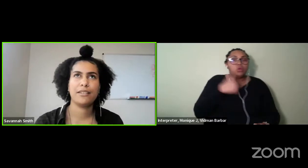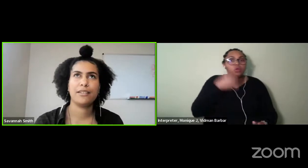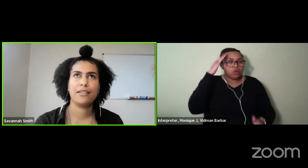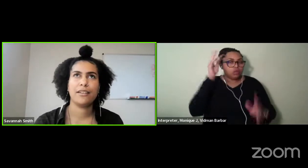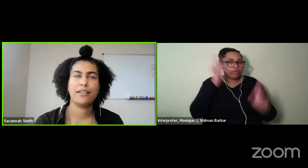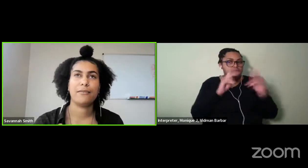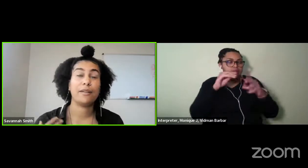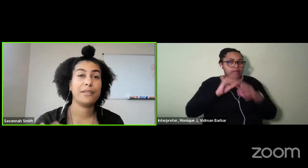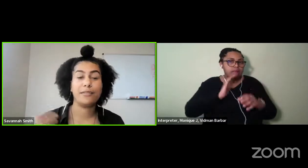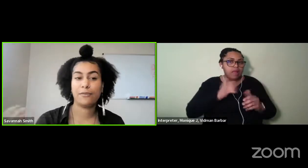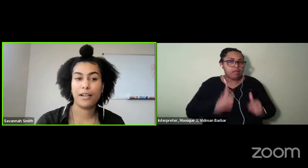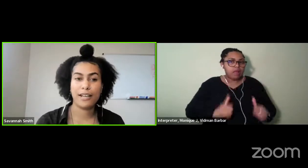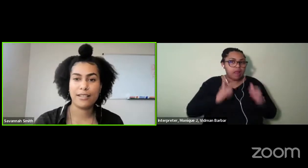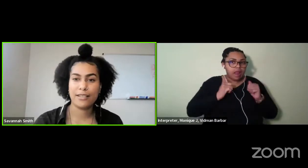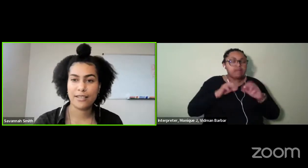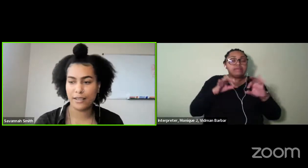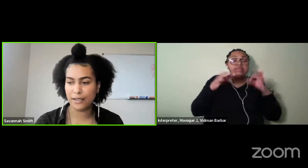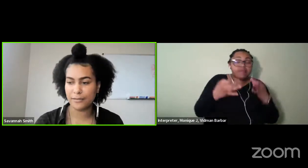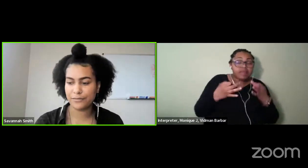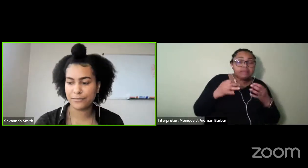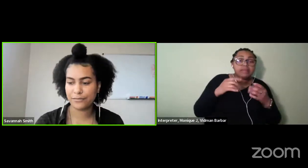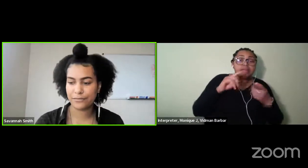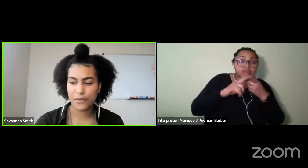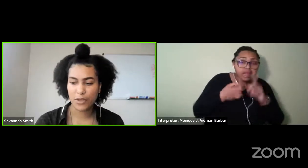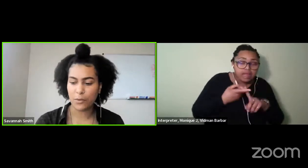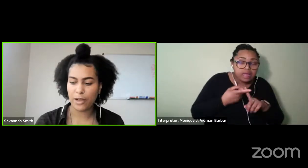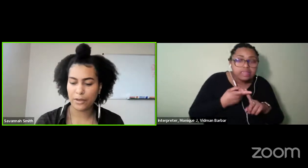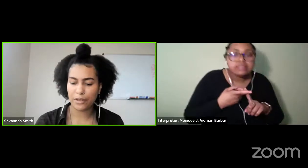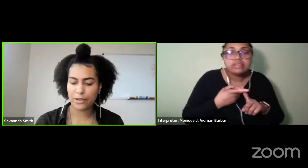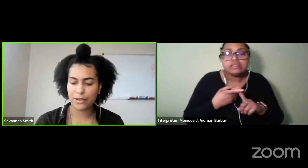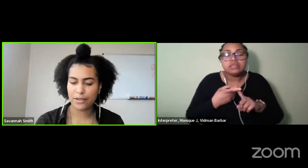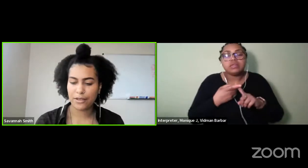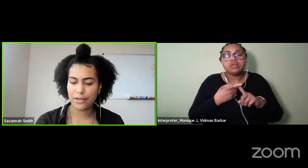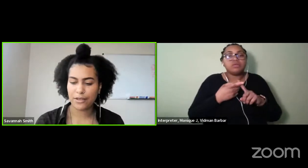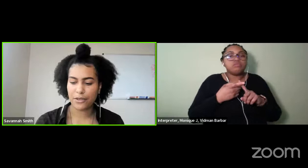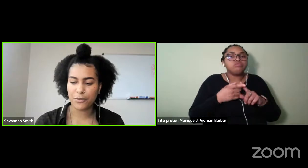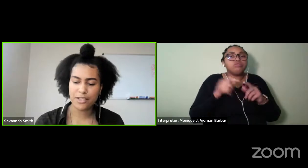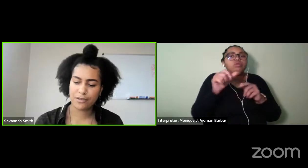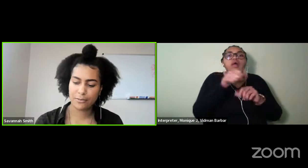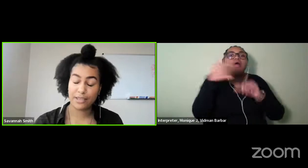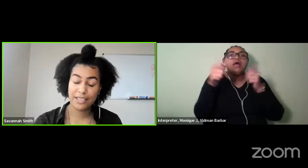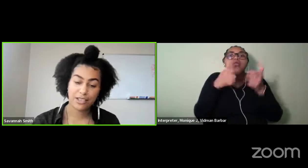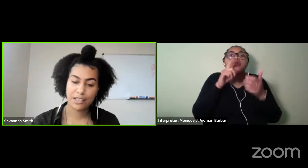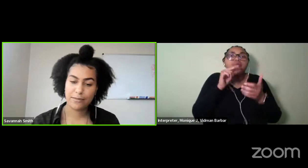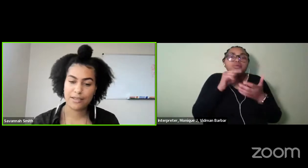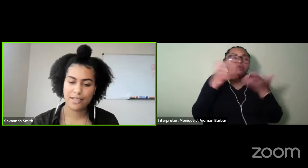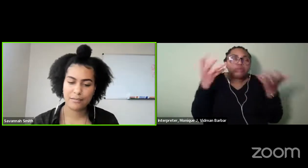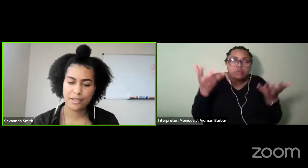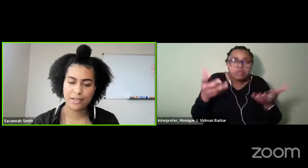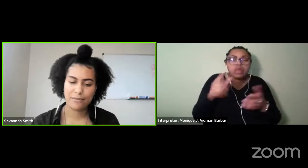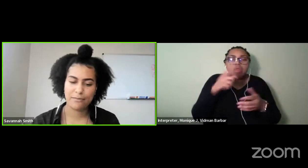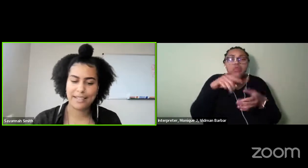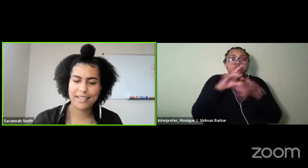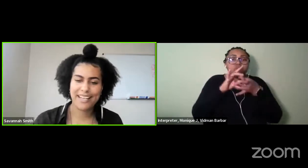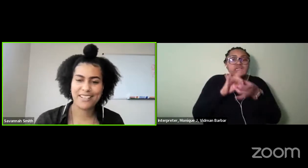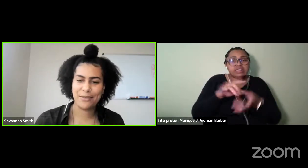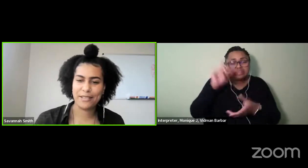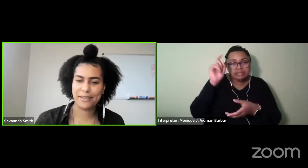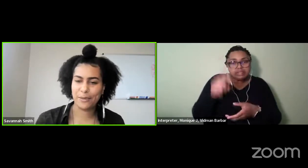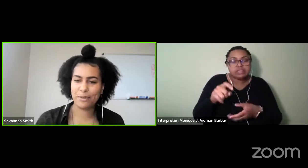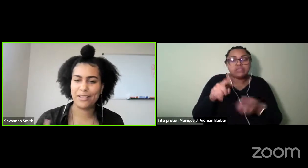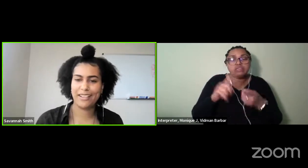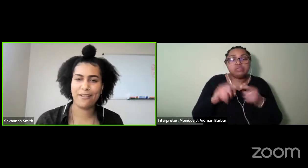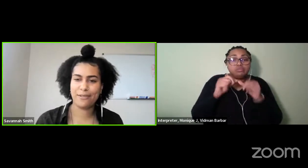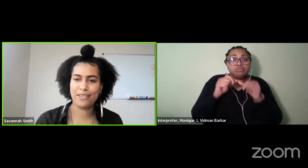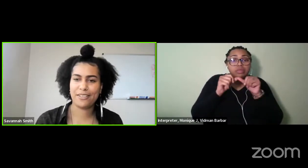family and friends, whoever, those relationships need to be maintained.